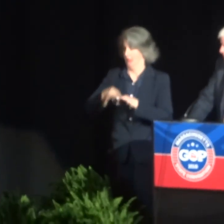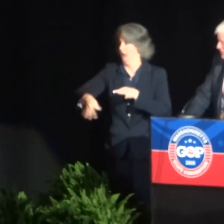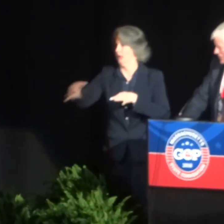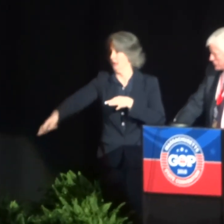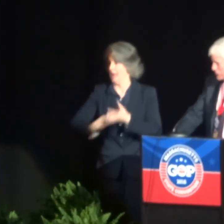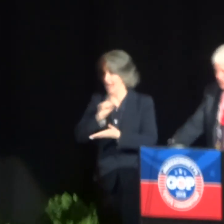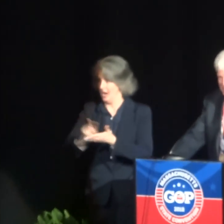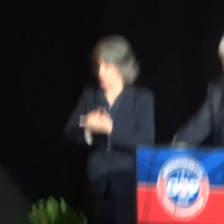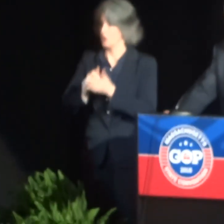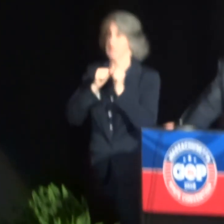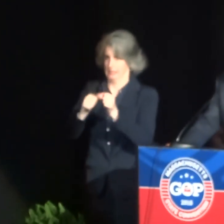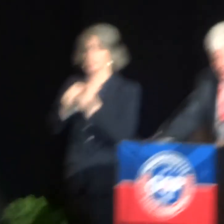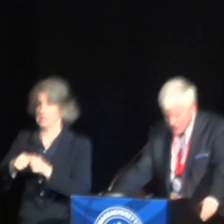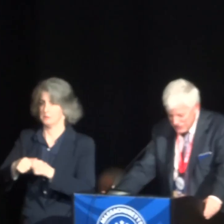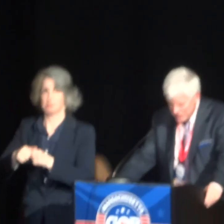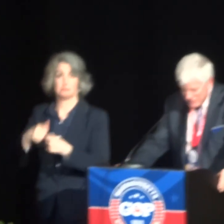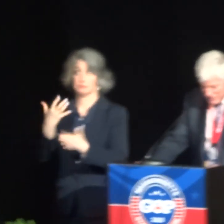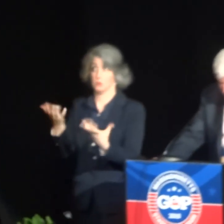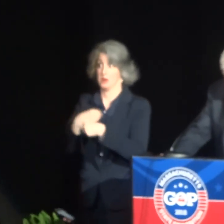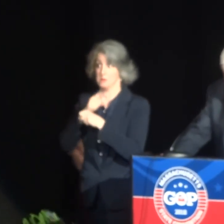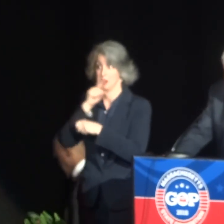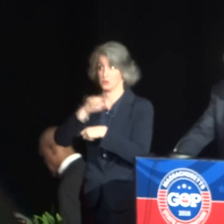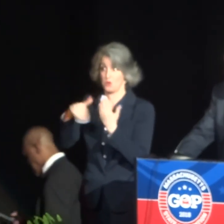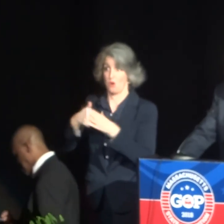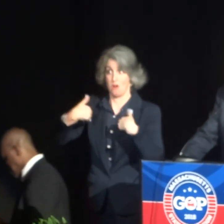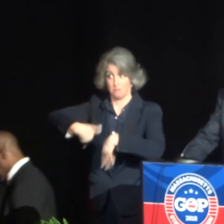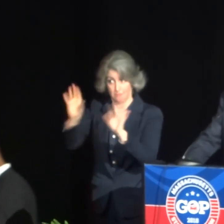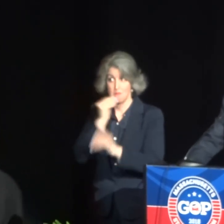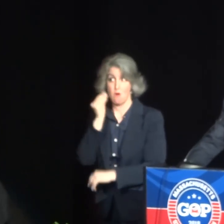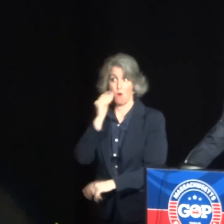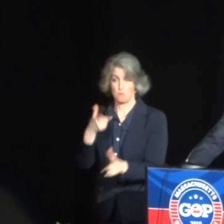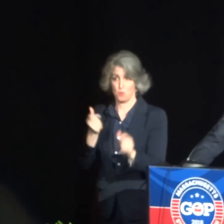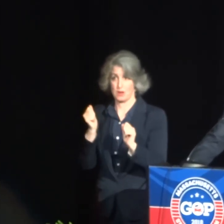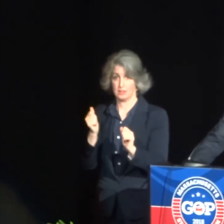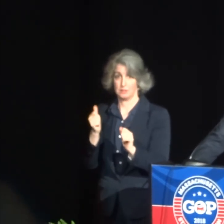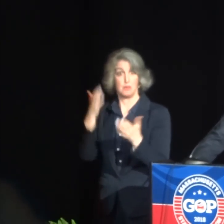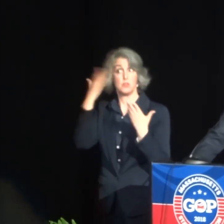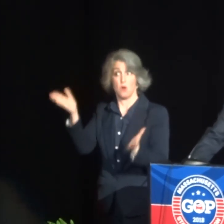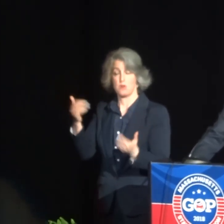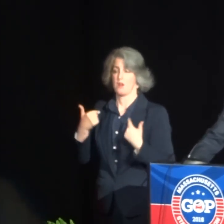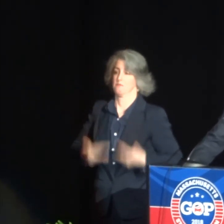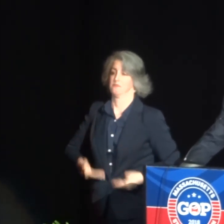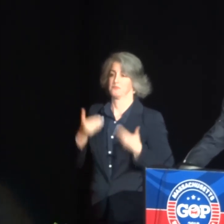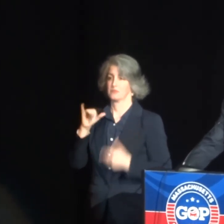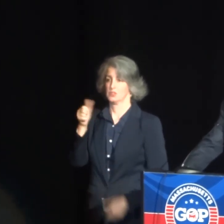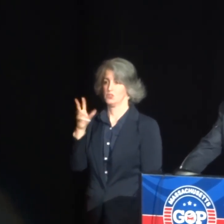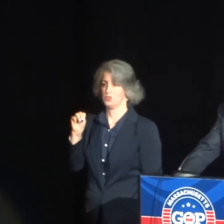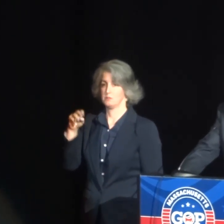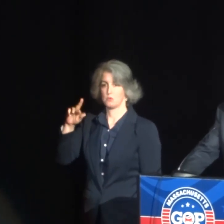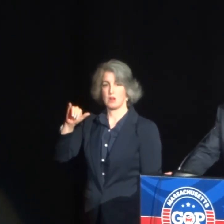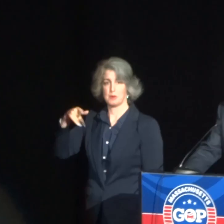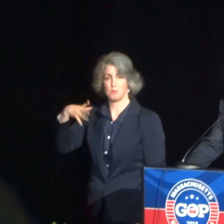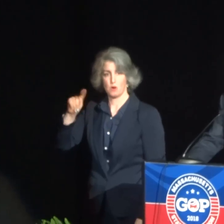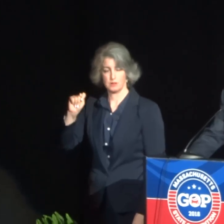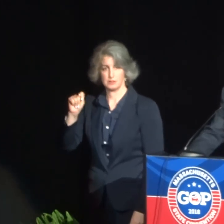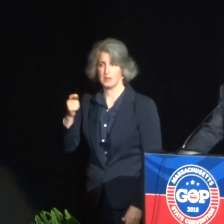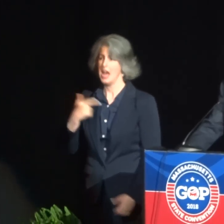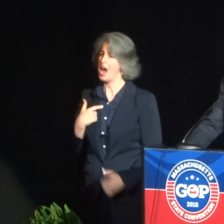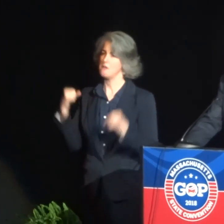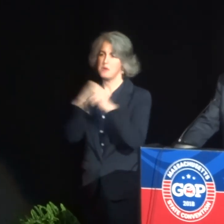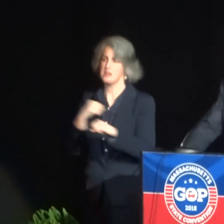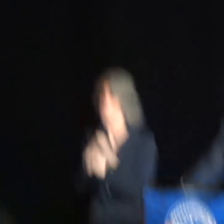this so we can make sure that we get you all home quickly. For those of you who don't know, I'm Jim Rappaport, and I come here today because I've been fighting the